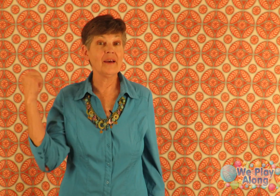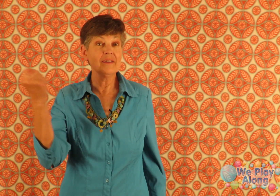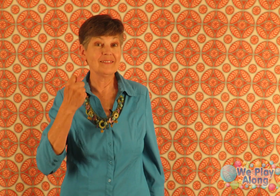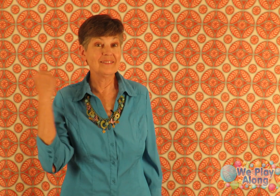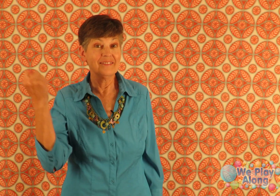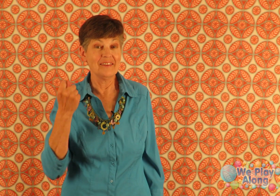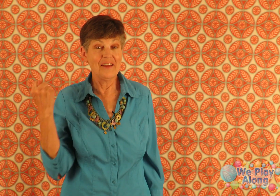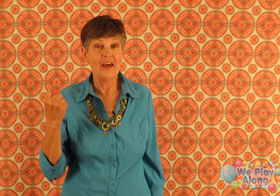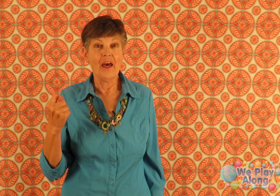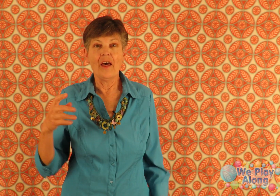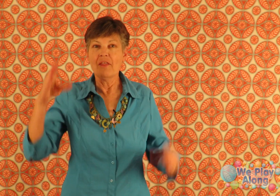Anna